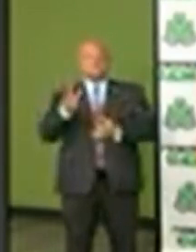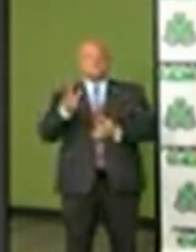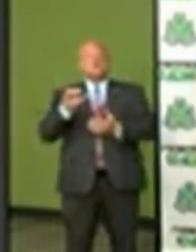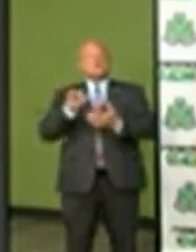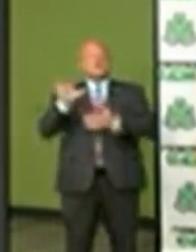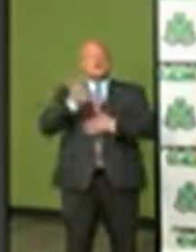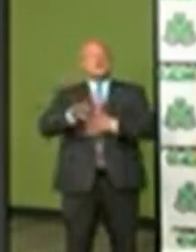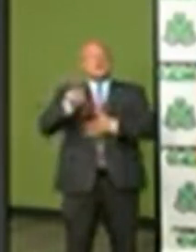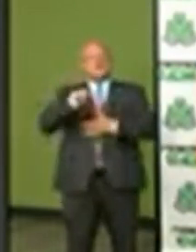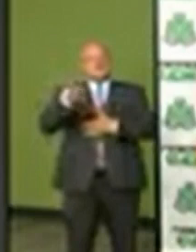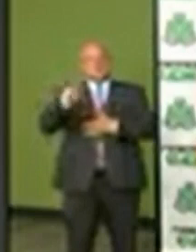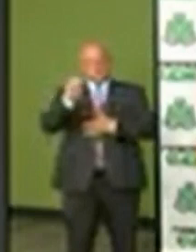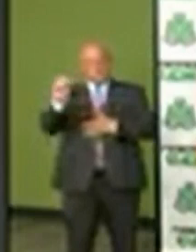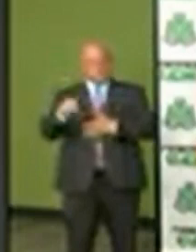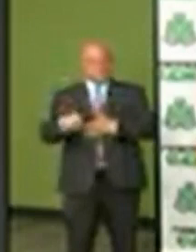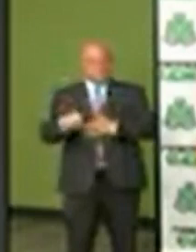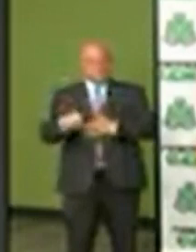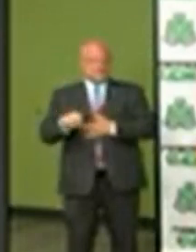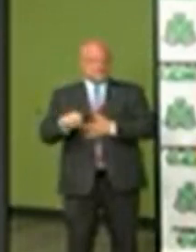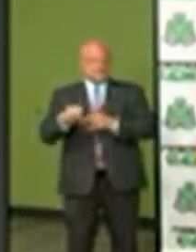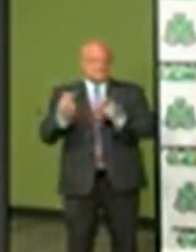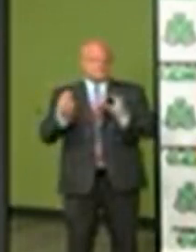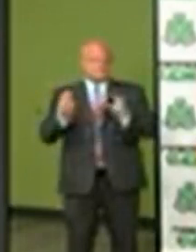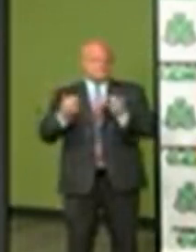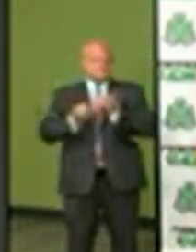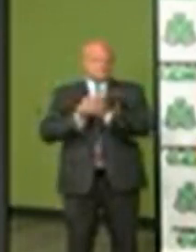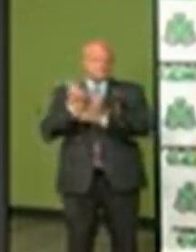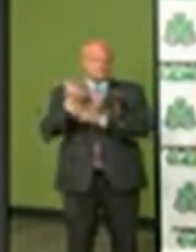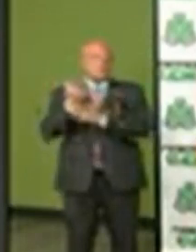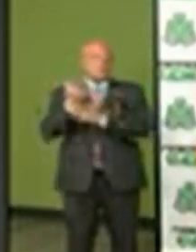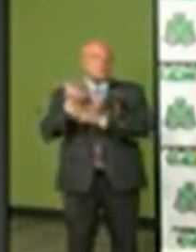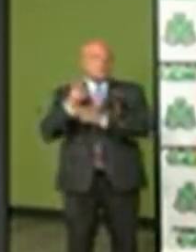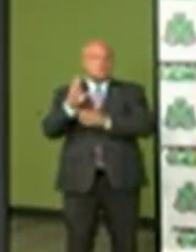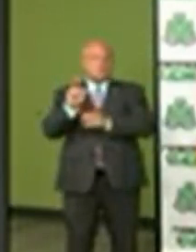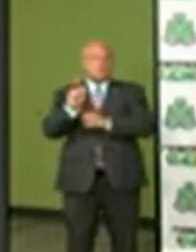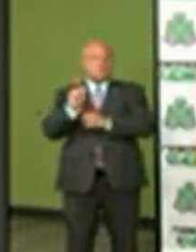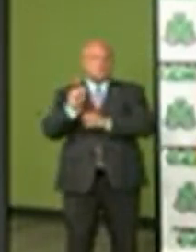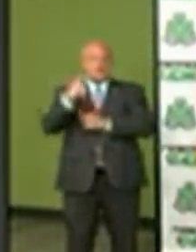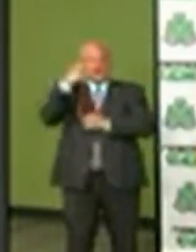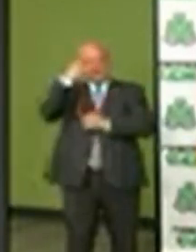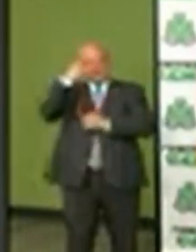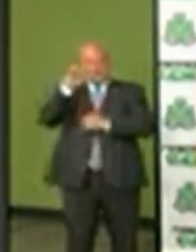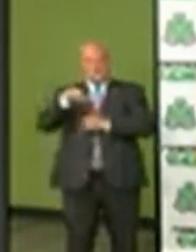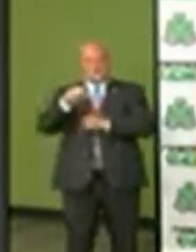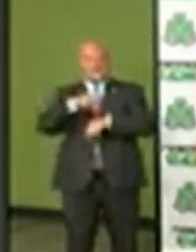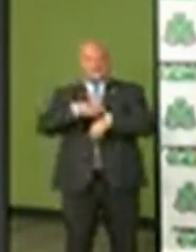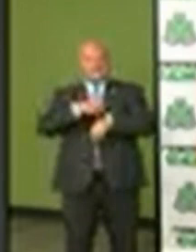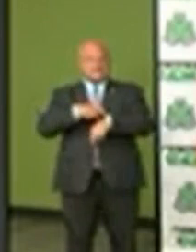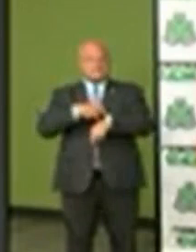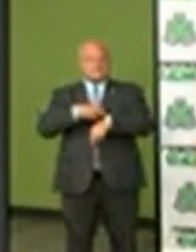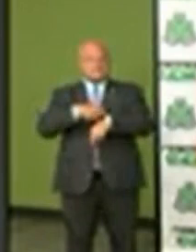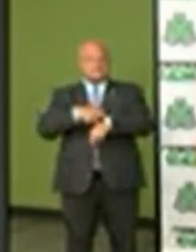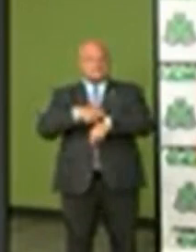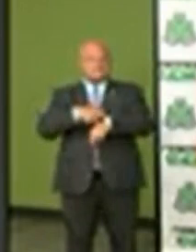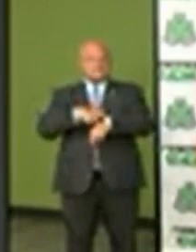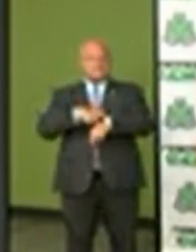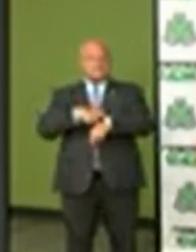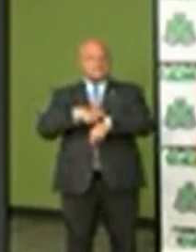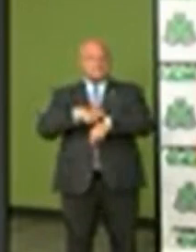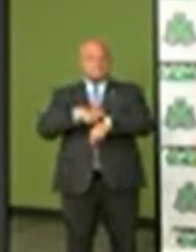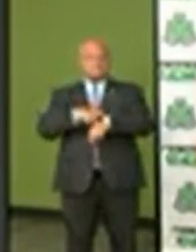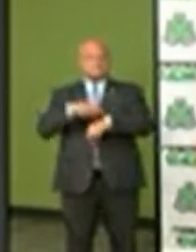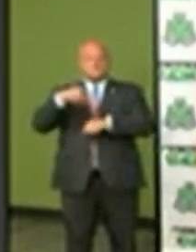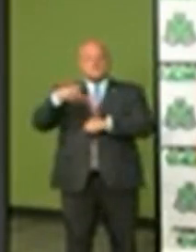about 22% in terms of the growth rate for that period of time. You go